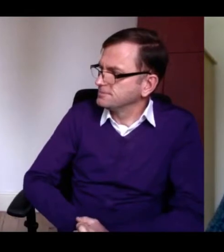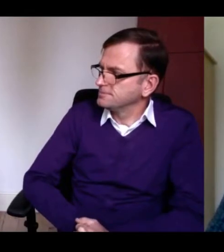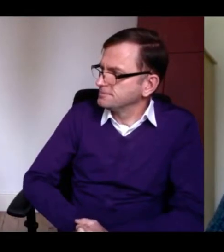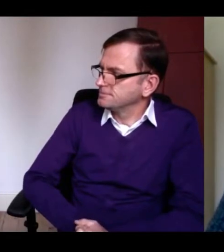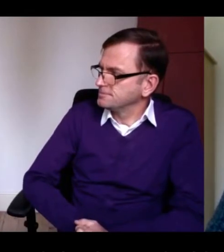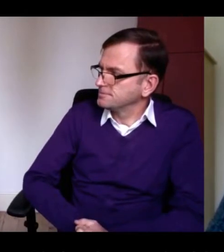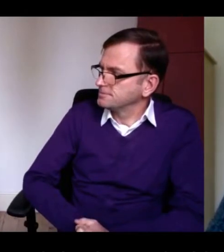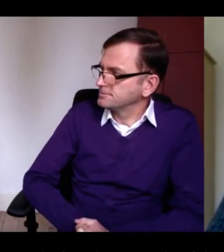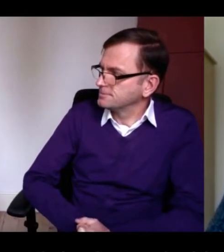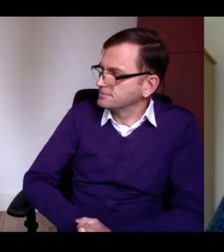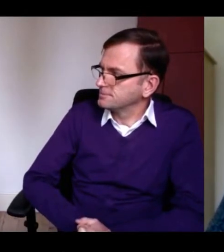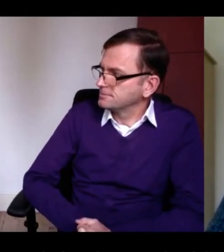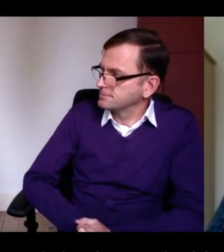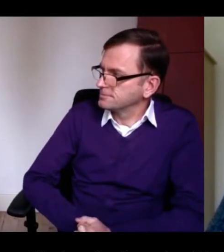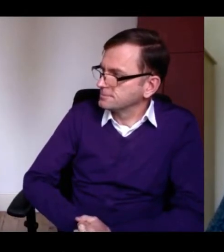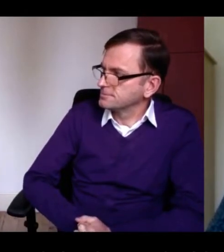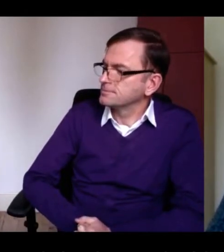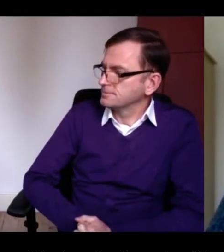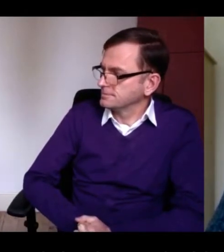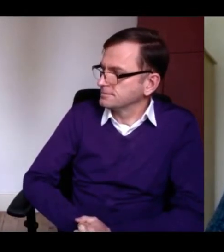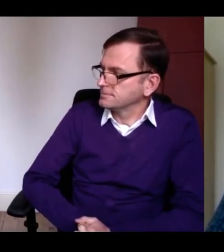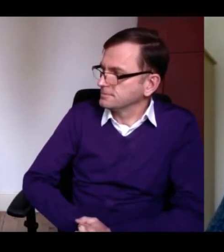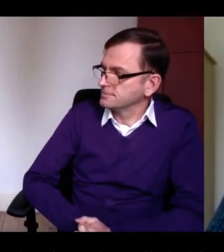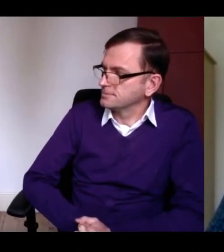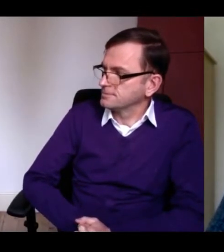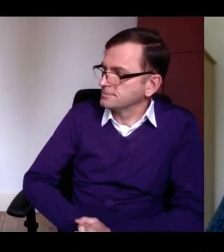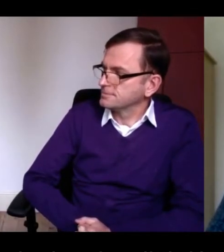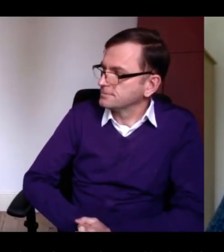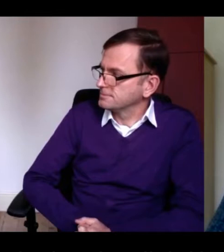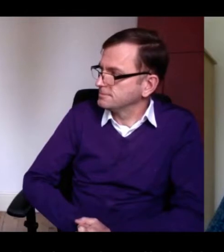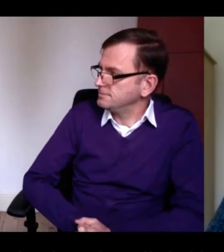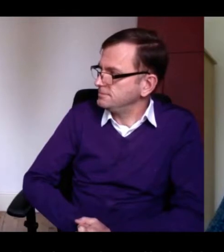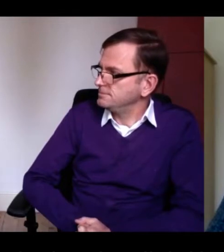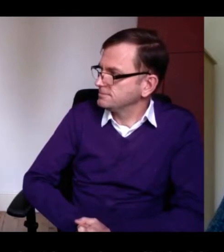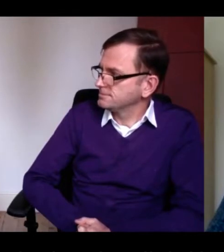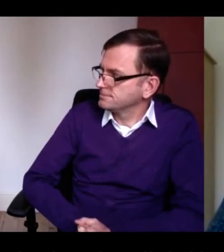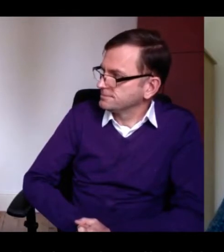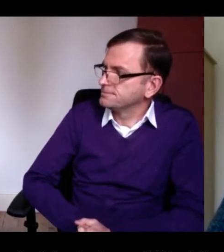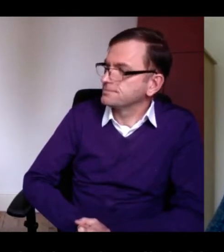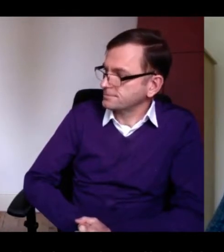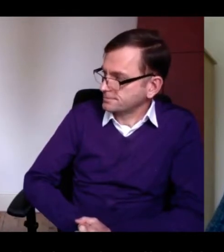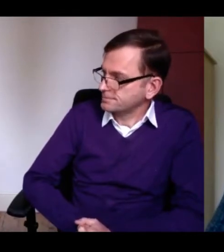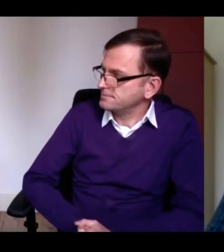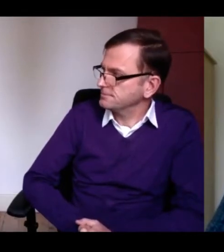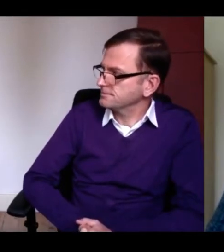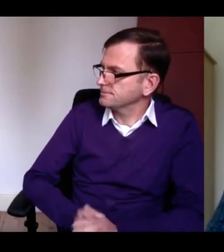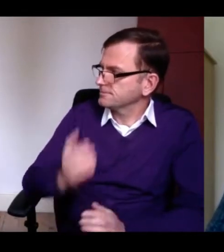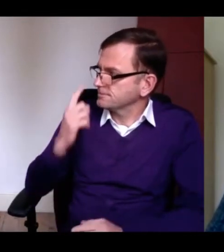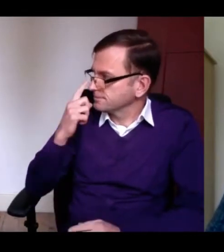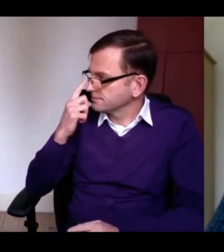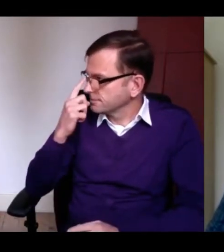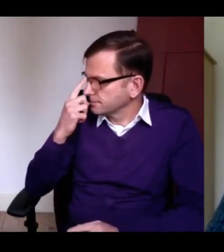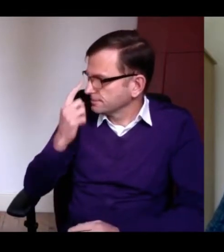Inclusion. Obviously, I work with you as a panel lead, but just give a little bit more of a background to that relationship before we